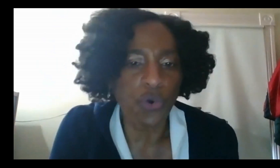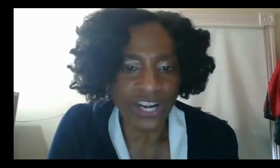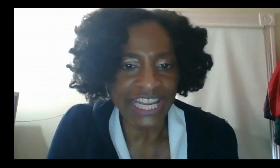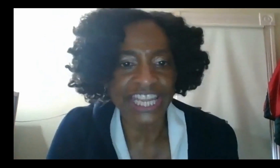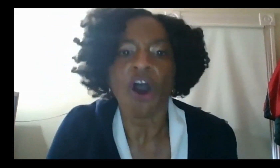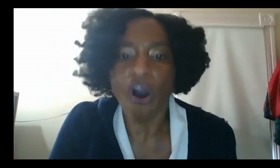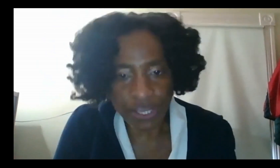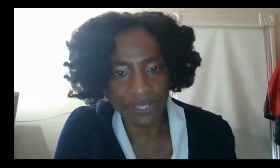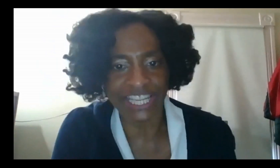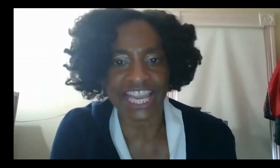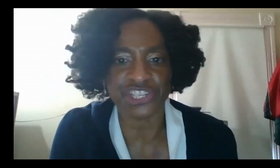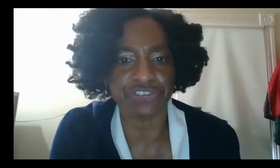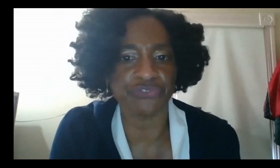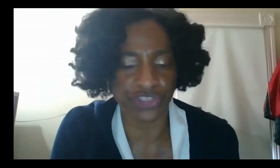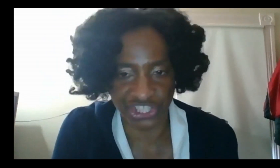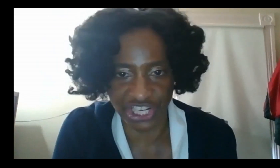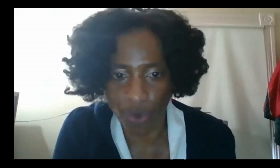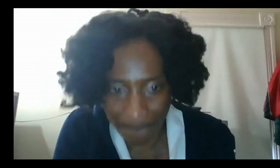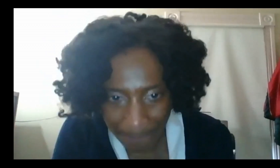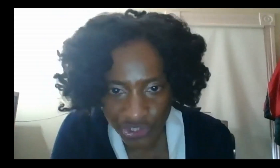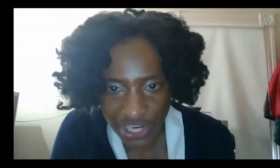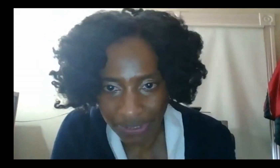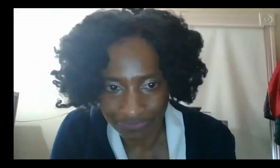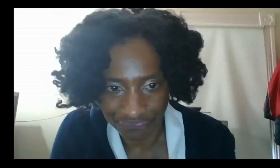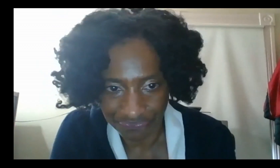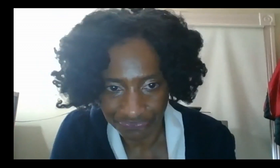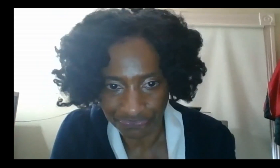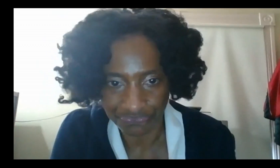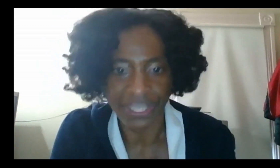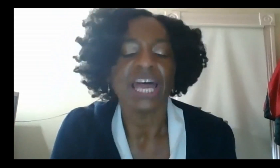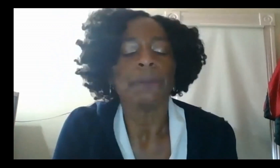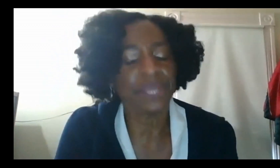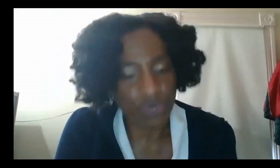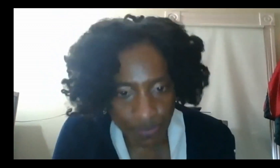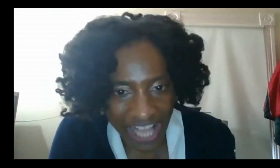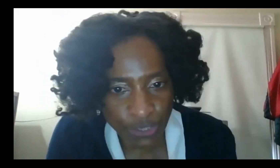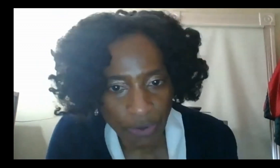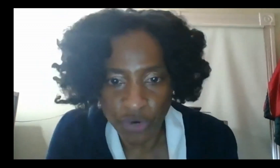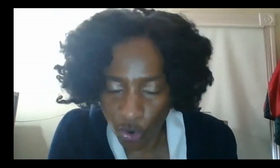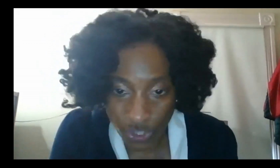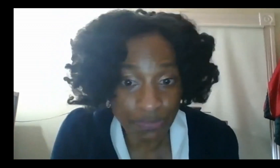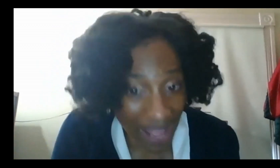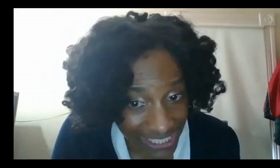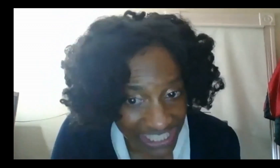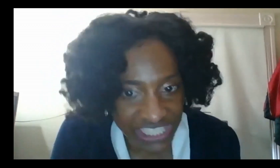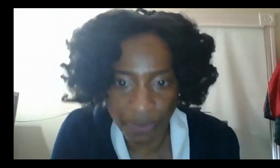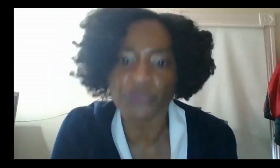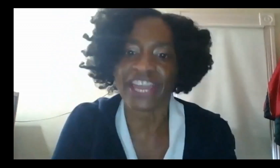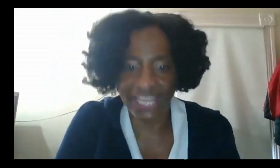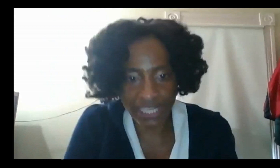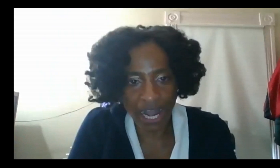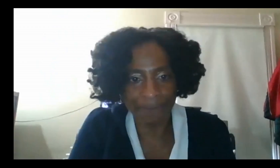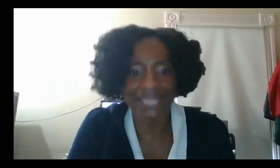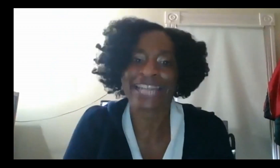coordinate all communication for the general membership, Be responsible for correspondences,